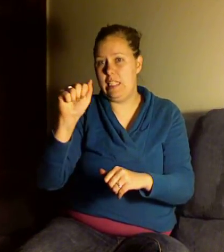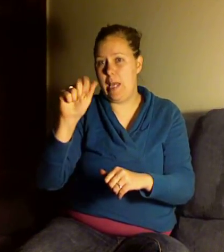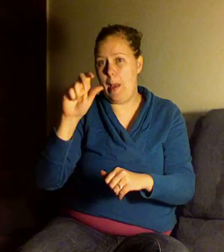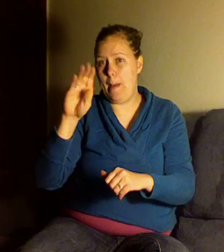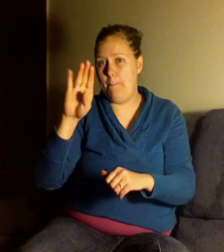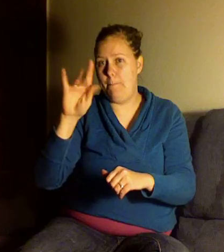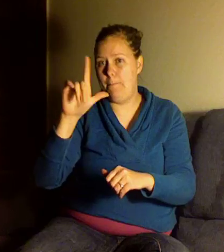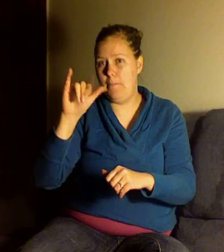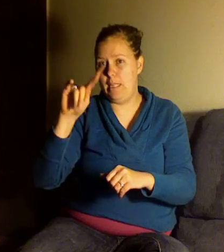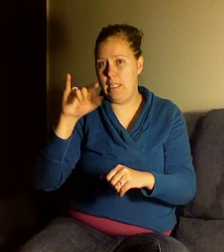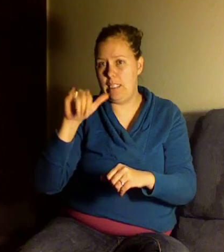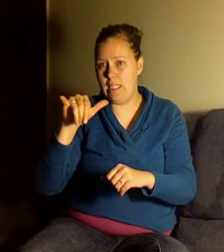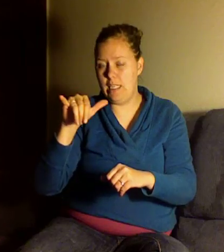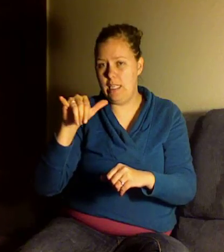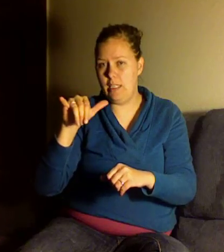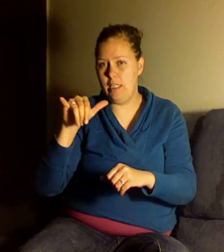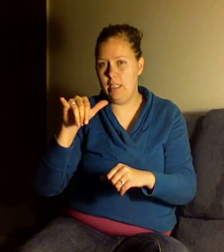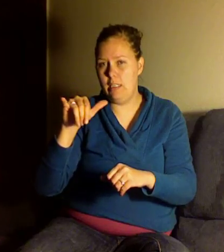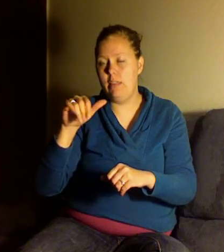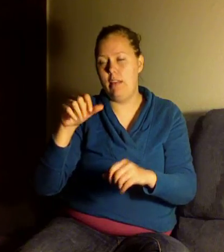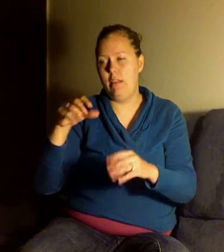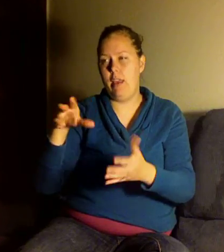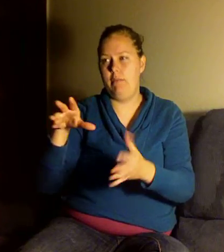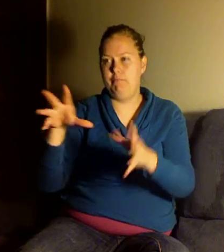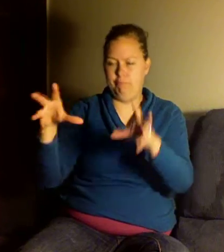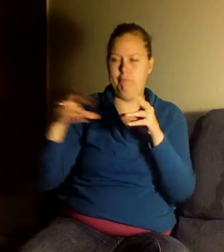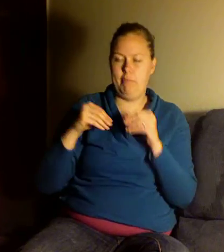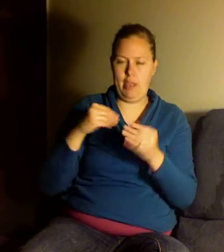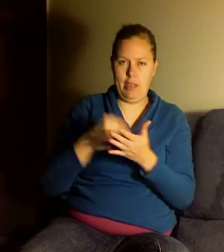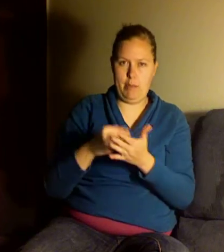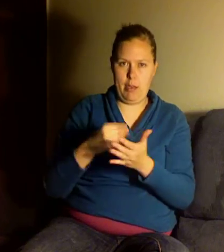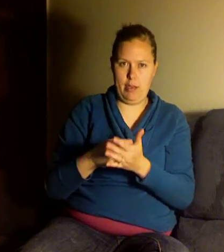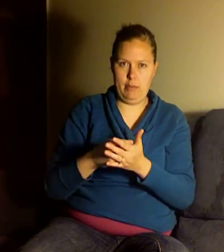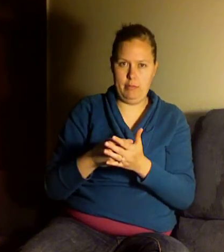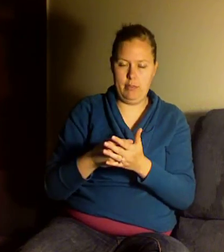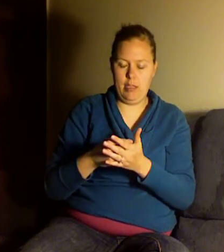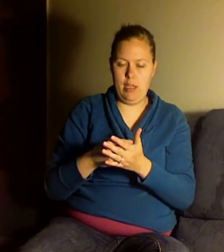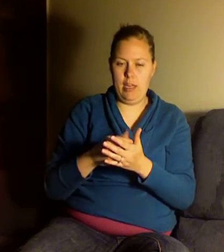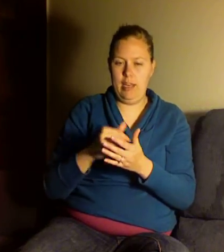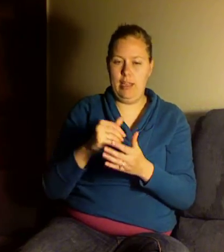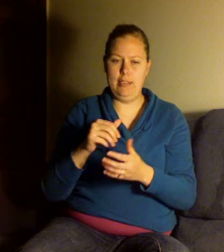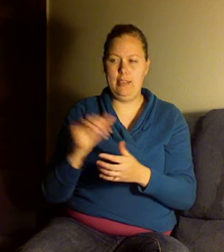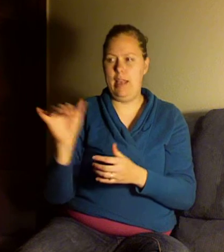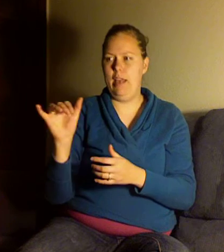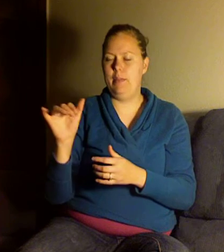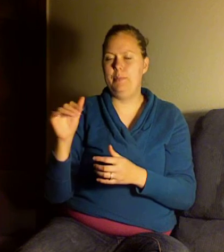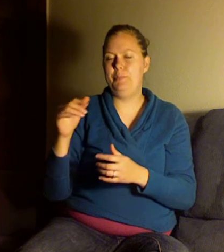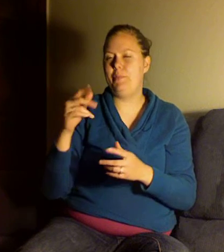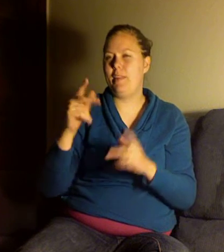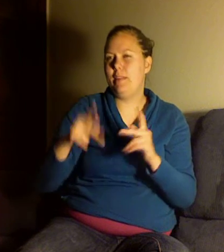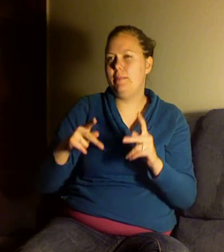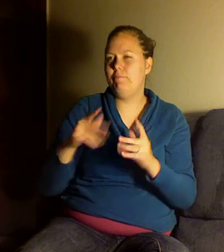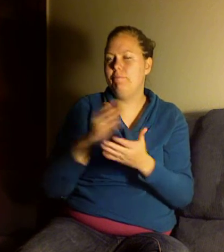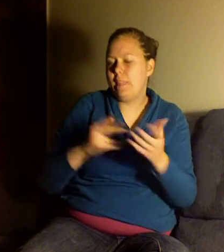a retirement savings account, like a 401k or an IRA. It is not that. From the government's point of view, they actually view it more